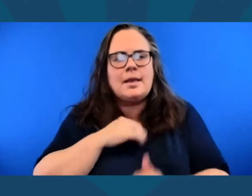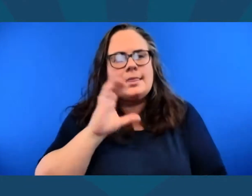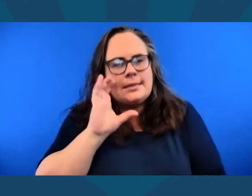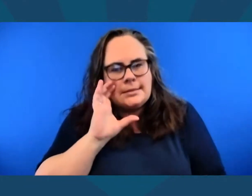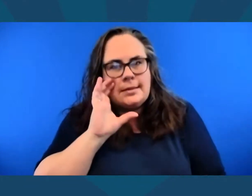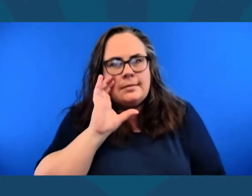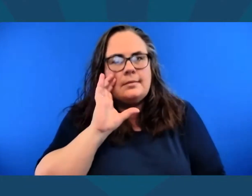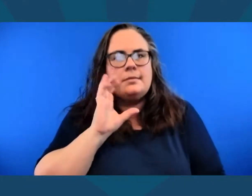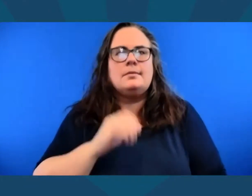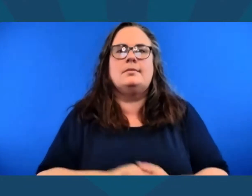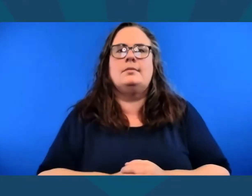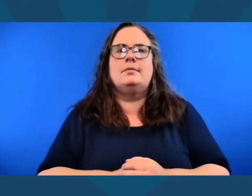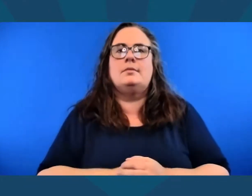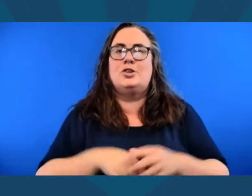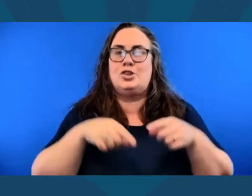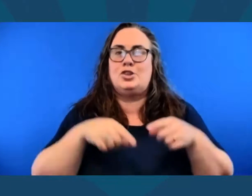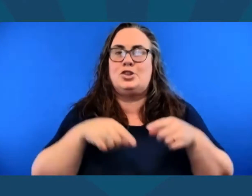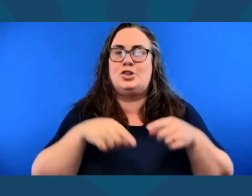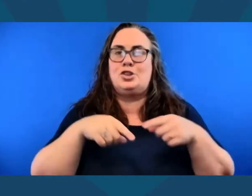I will lead by listening.